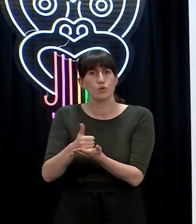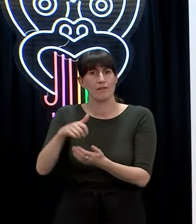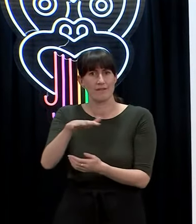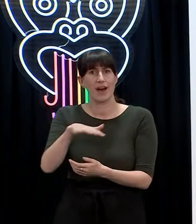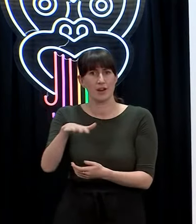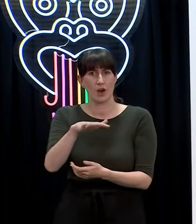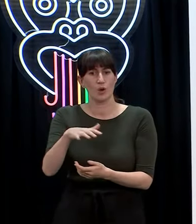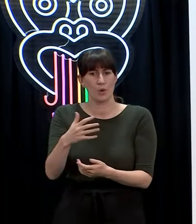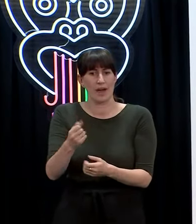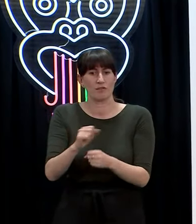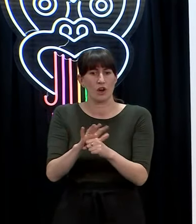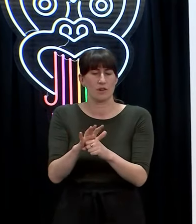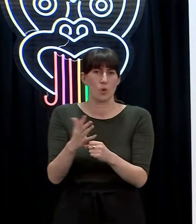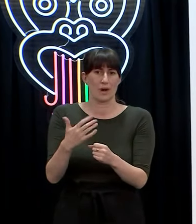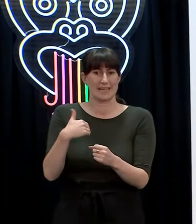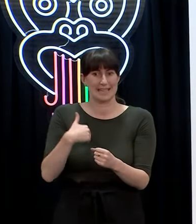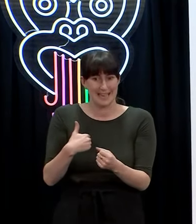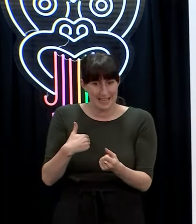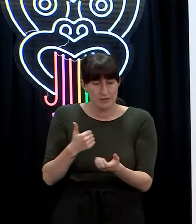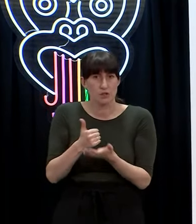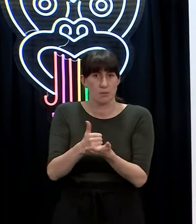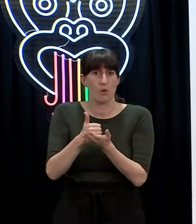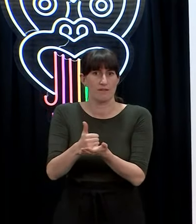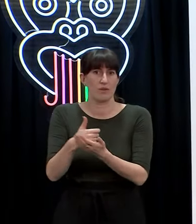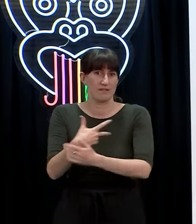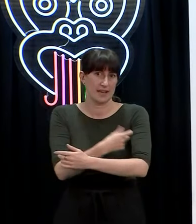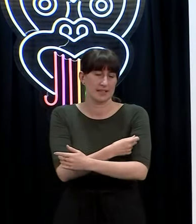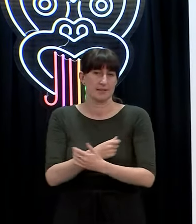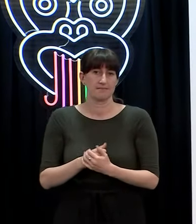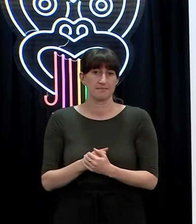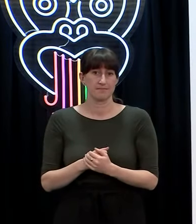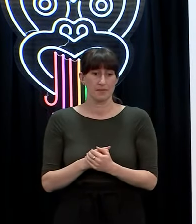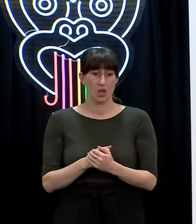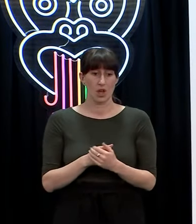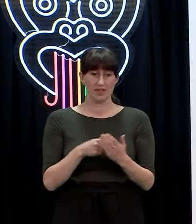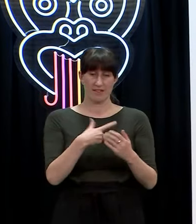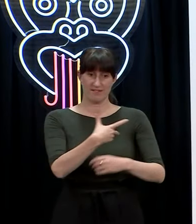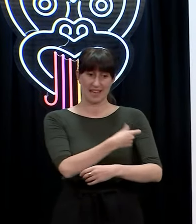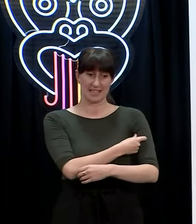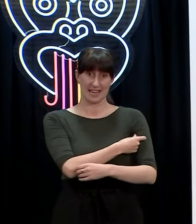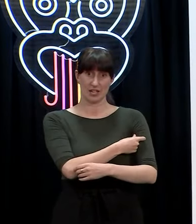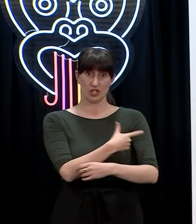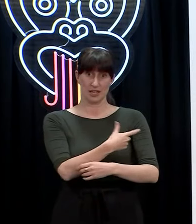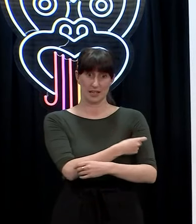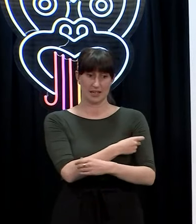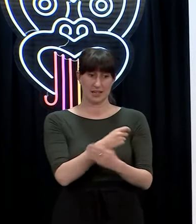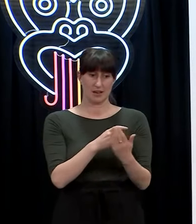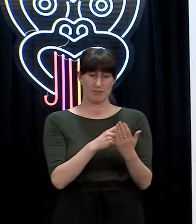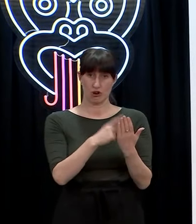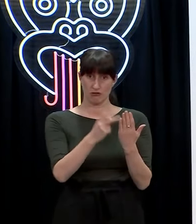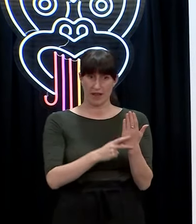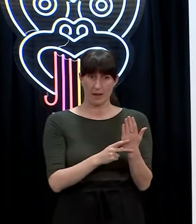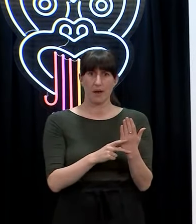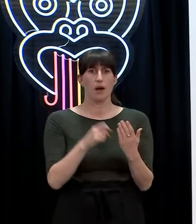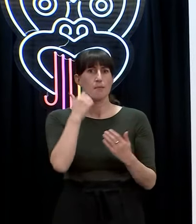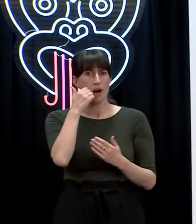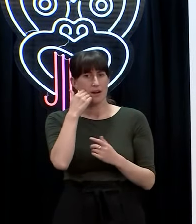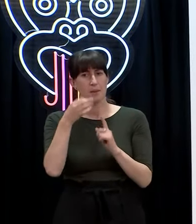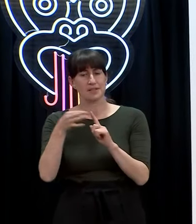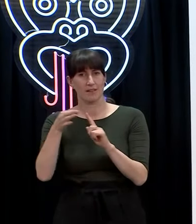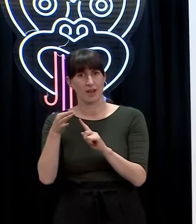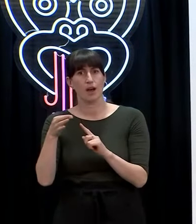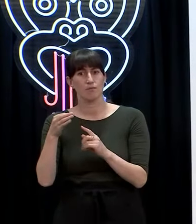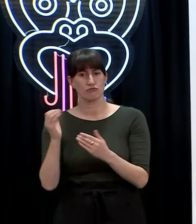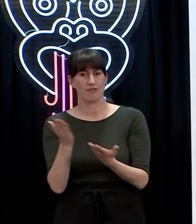that. In terms of the vaccination program, I can absolutely say we have had those providers involved right from the start, and you saw through the first 2 to